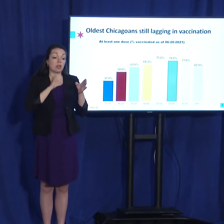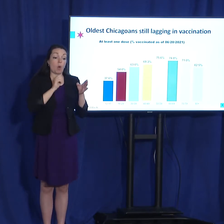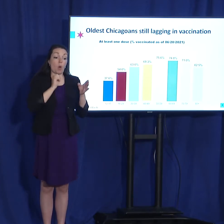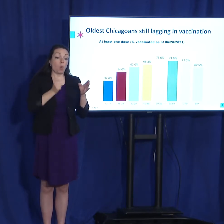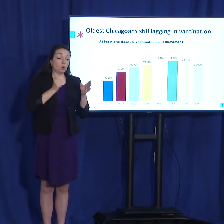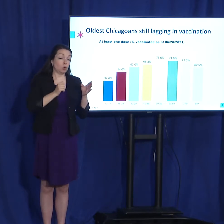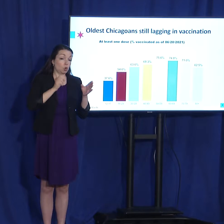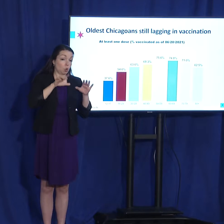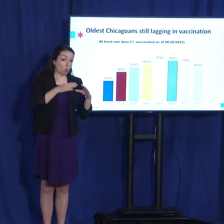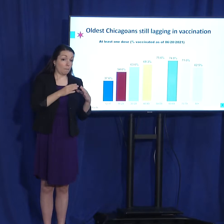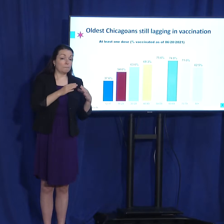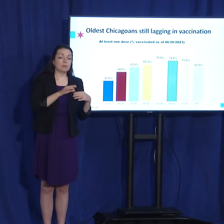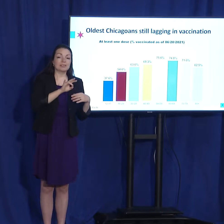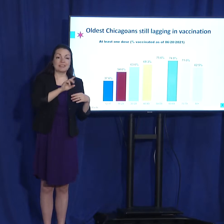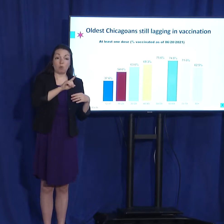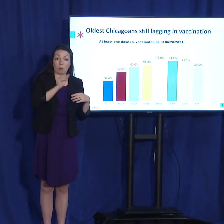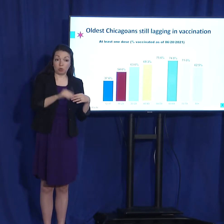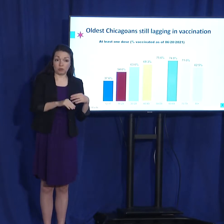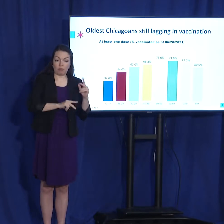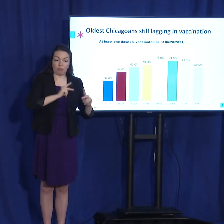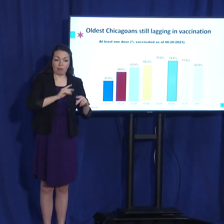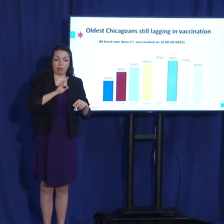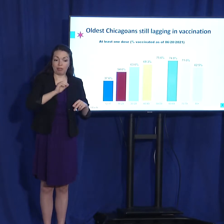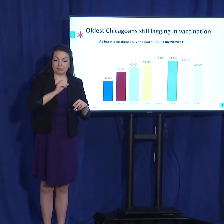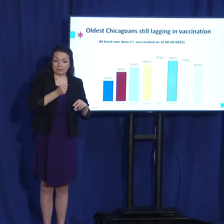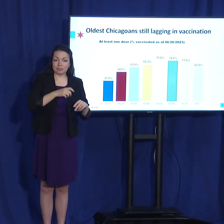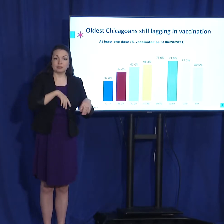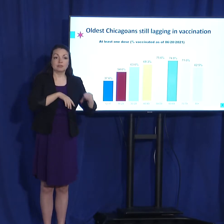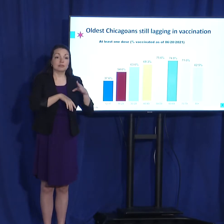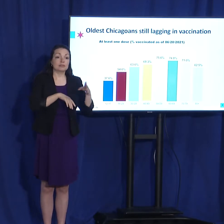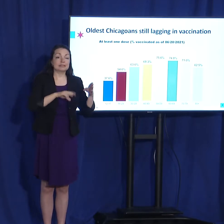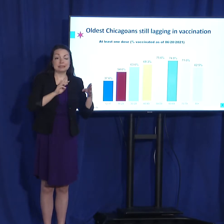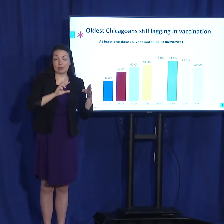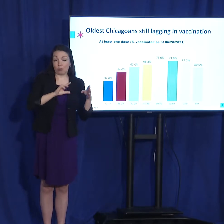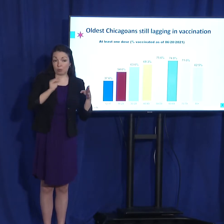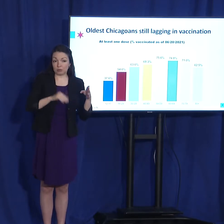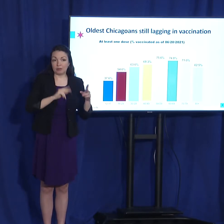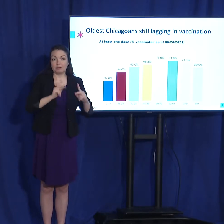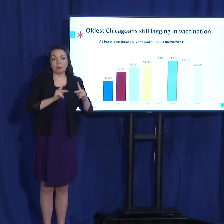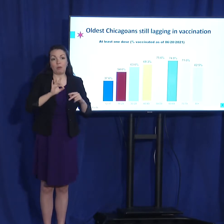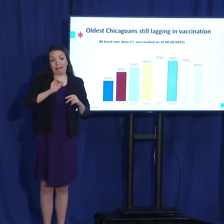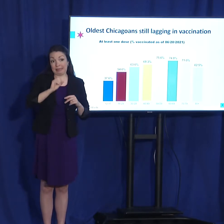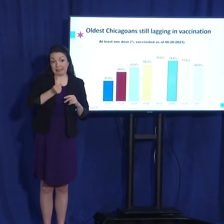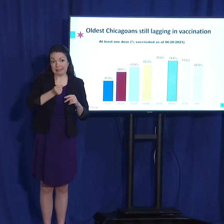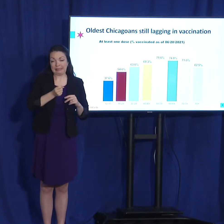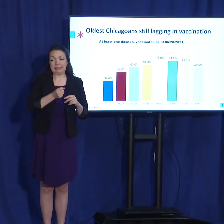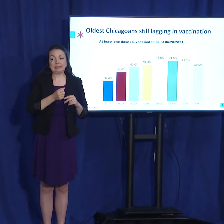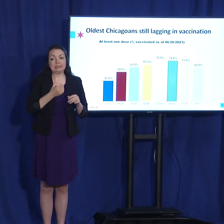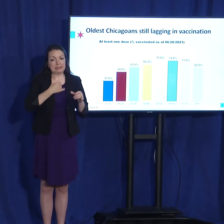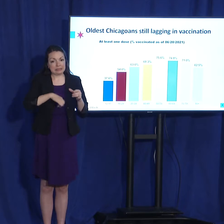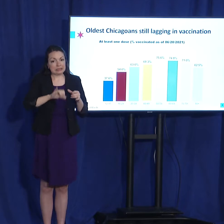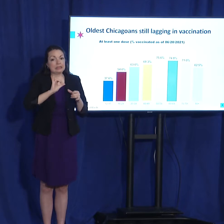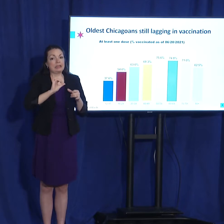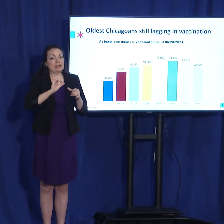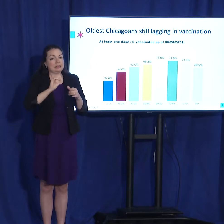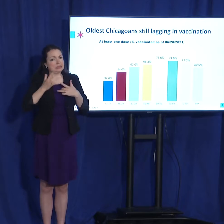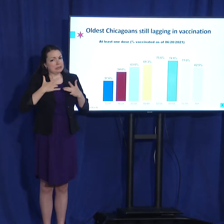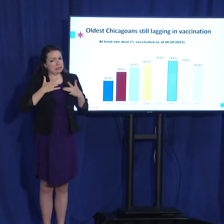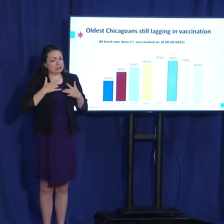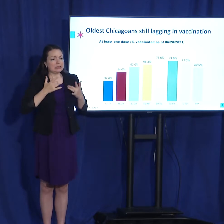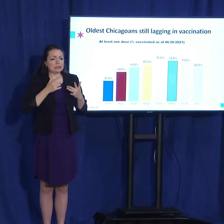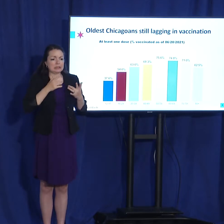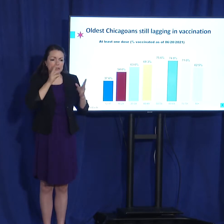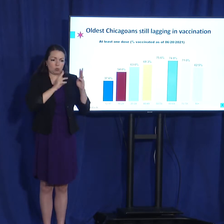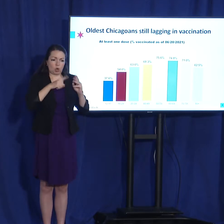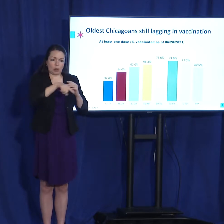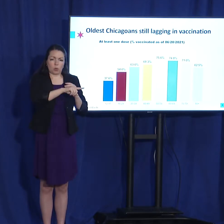only 71% of people in their 70s and only 63% of people in their 80s. So we continue to be concerned concerned that there